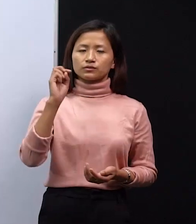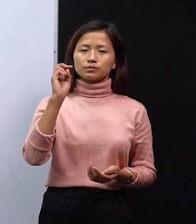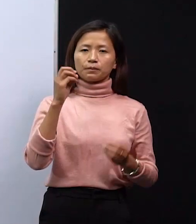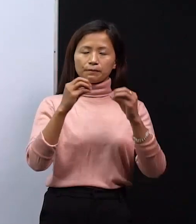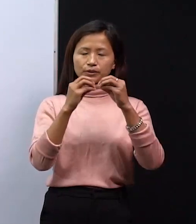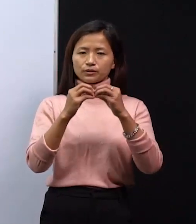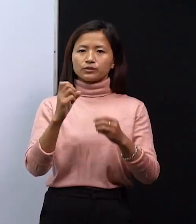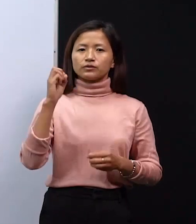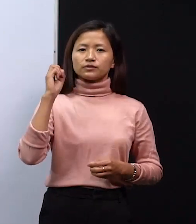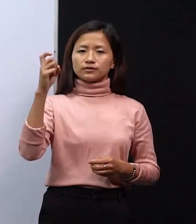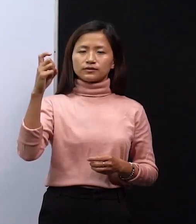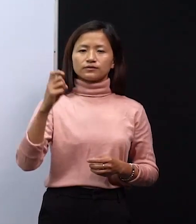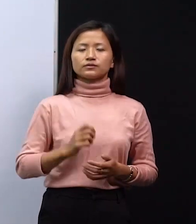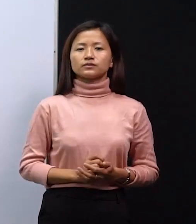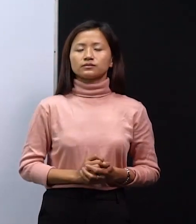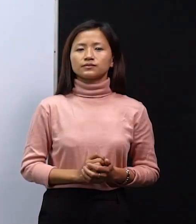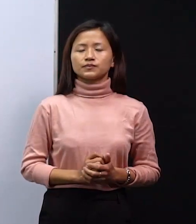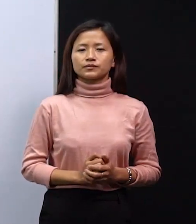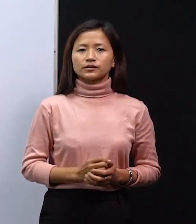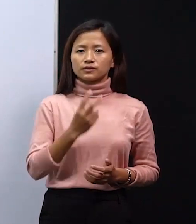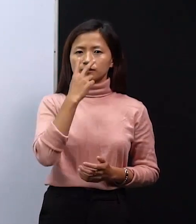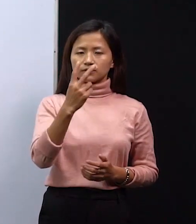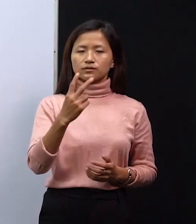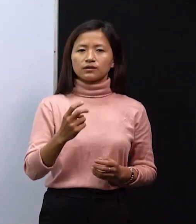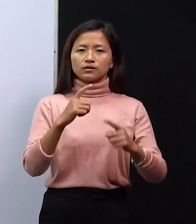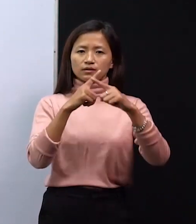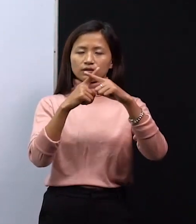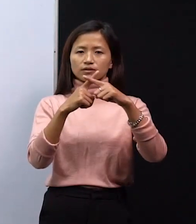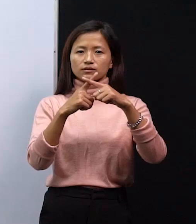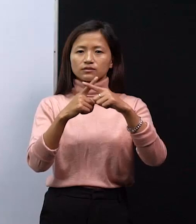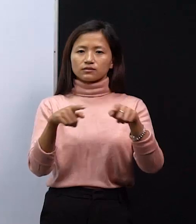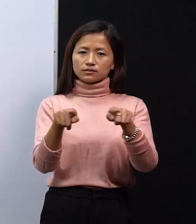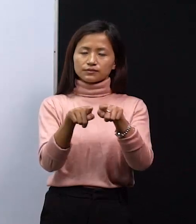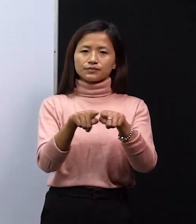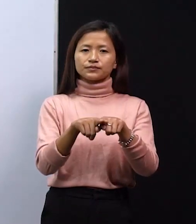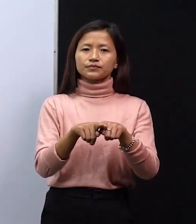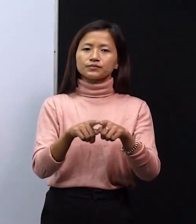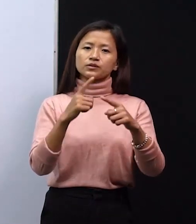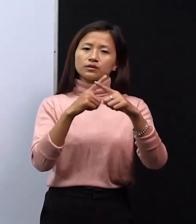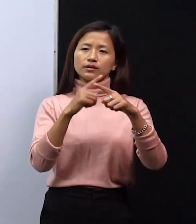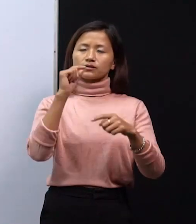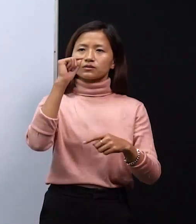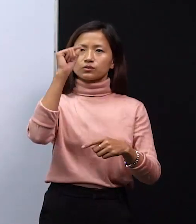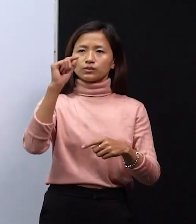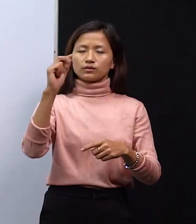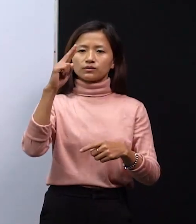place of b, I will put 7. So let's see, x is same, so I'm going to write x